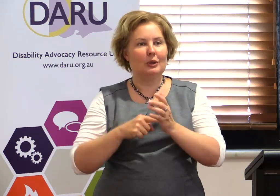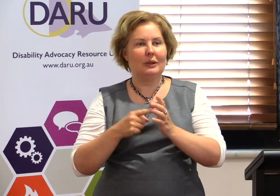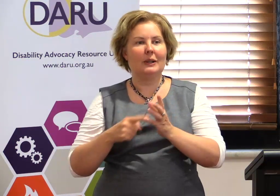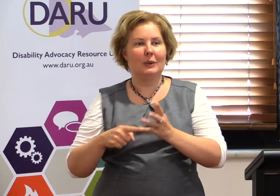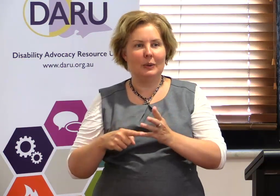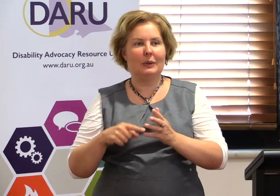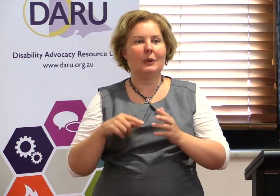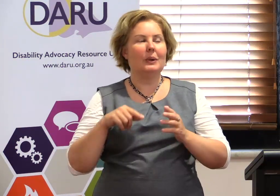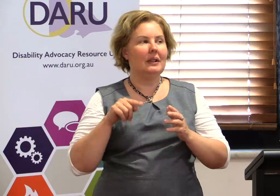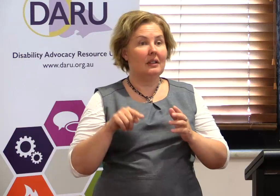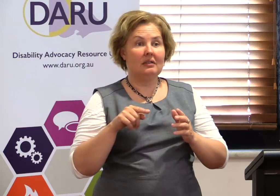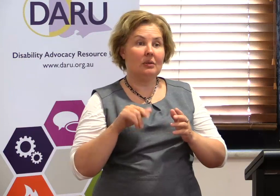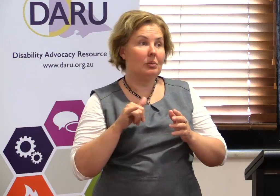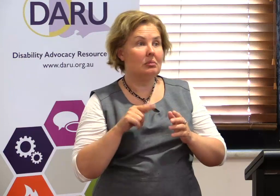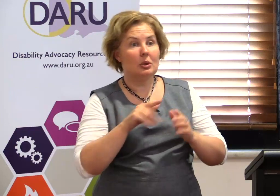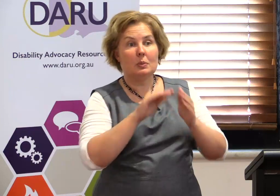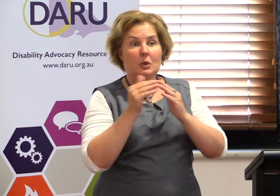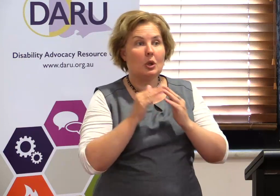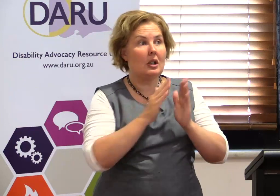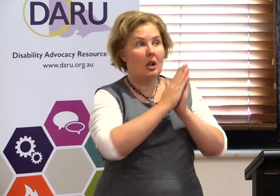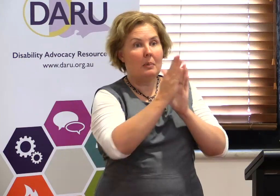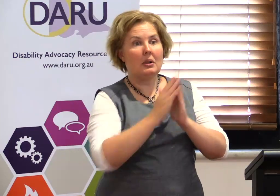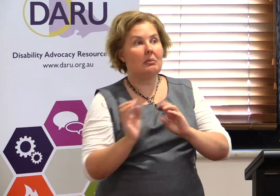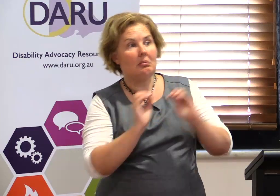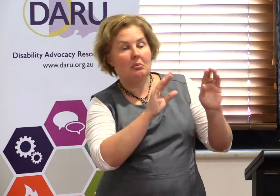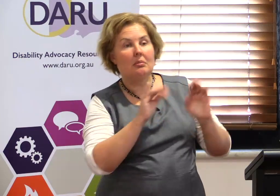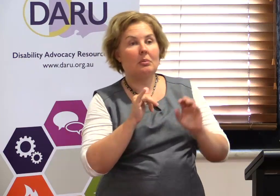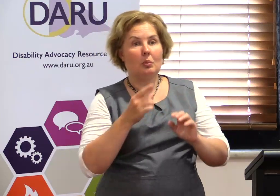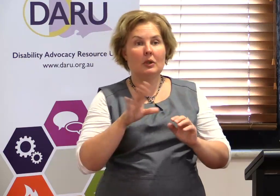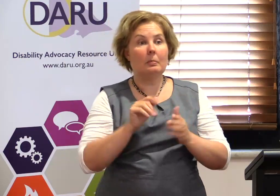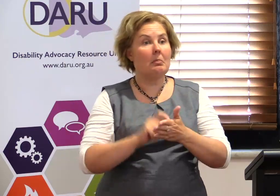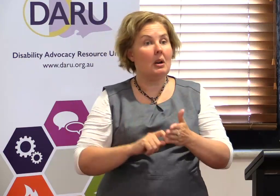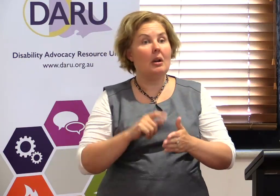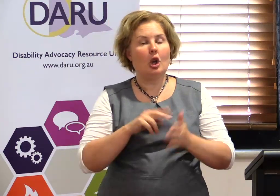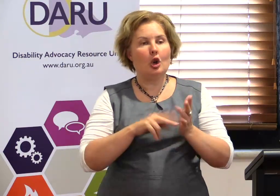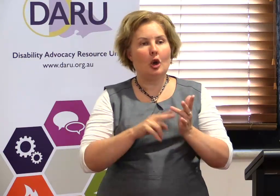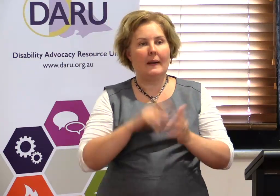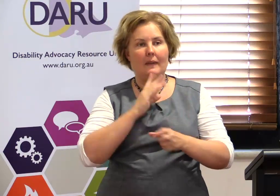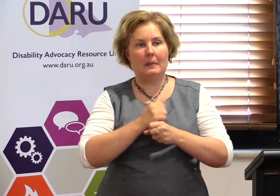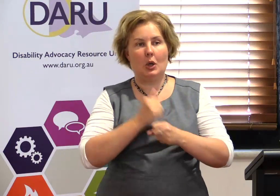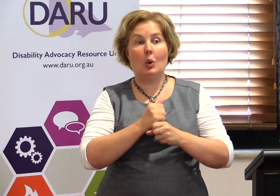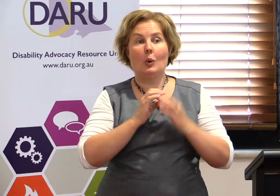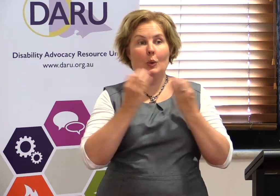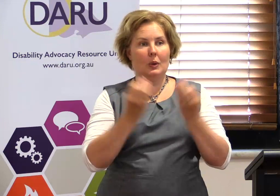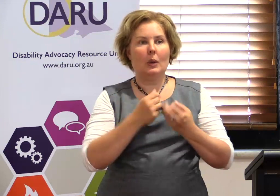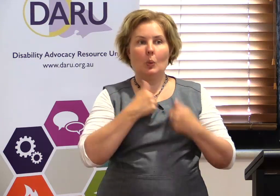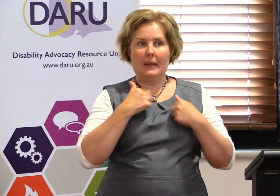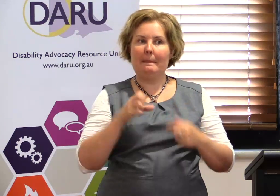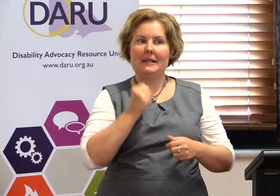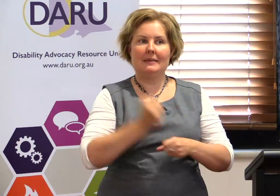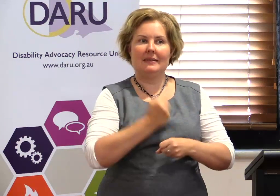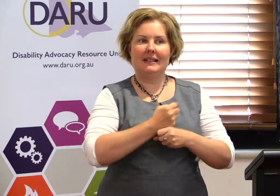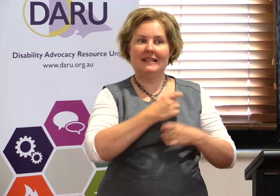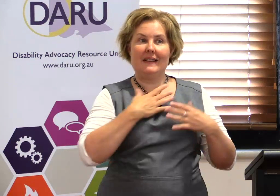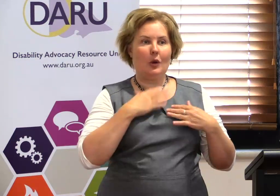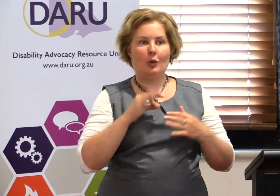got it? Or you might be a community library. So we're a non-government organisation. We had to produce this ourselves, so we didn't work